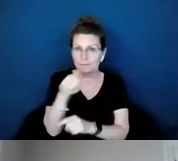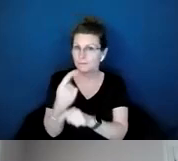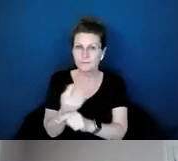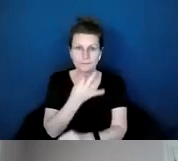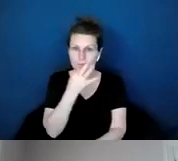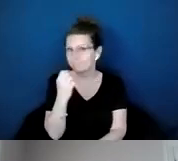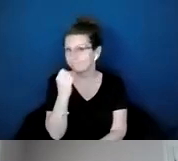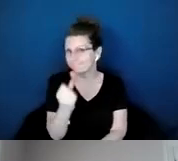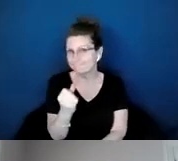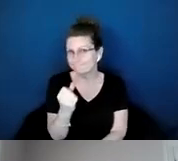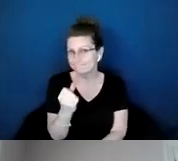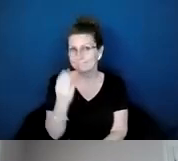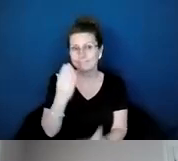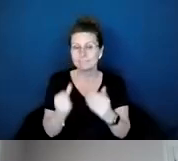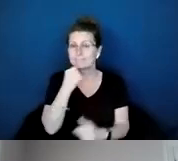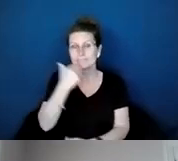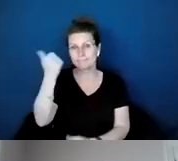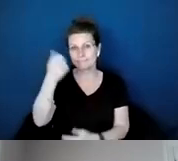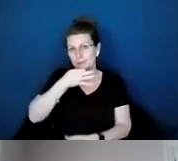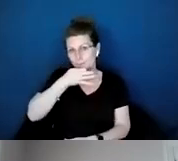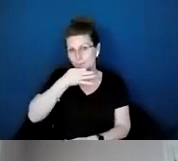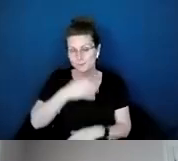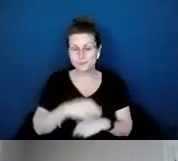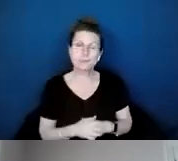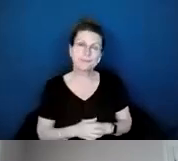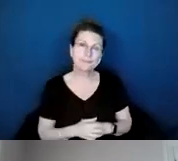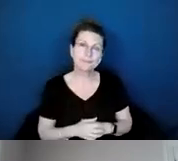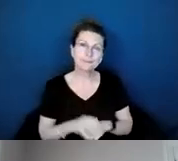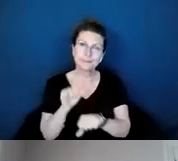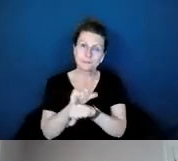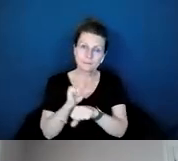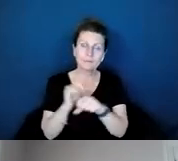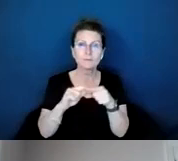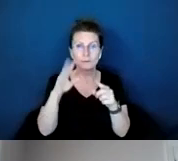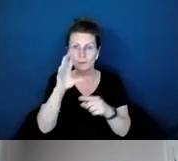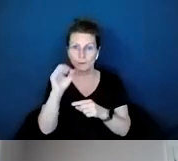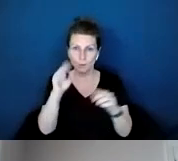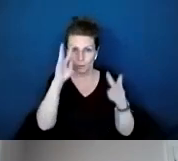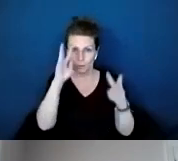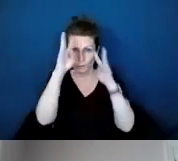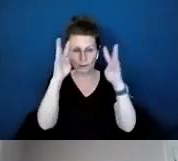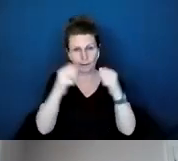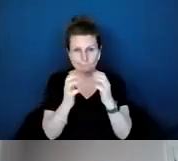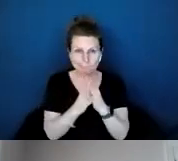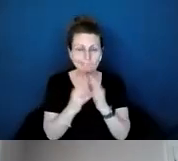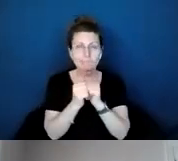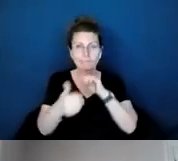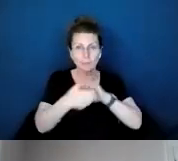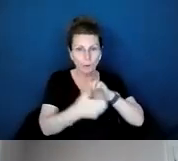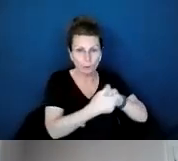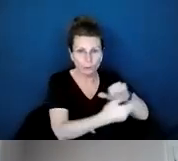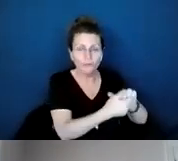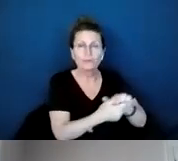experts and perhaps not even the best experts. Working to co-create with partners